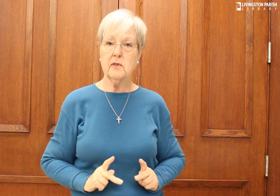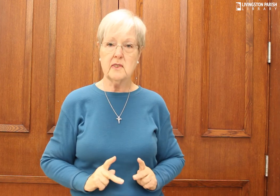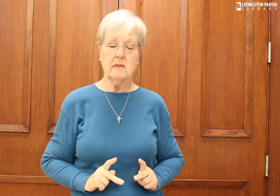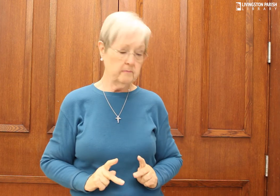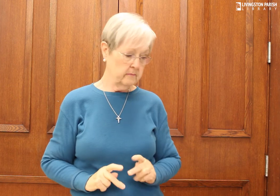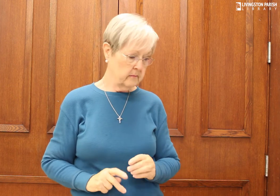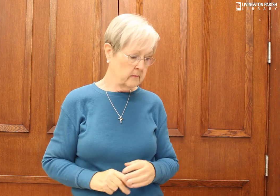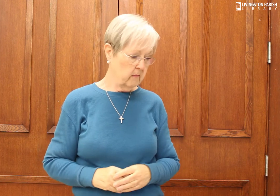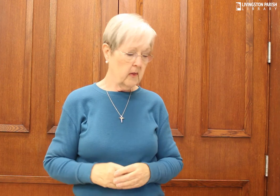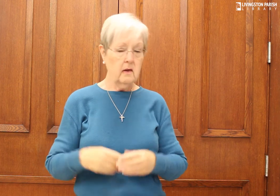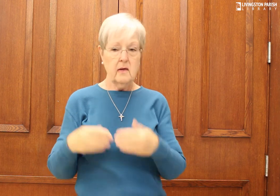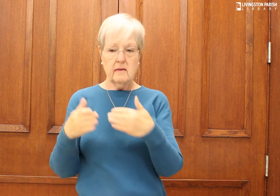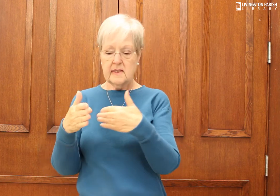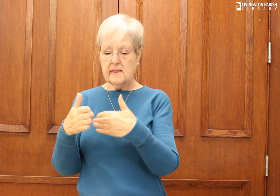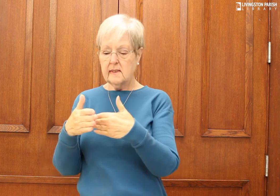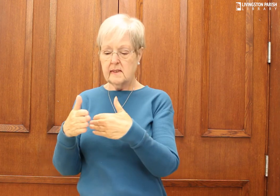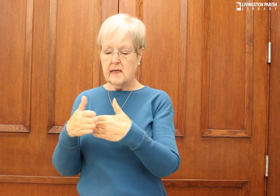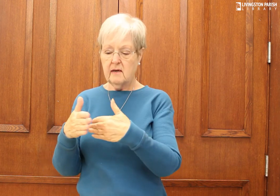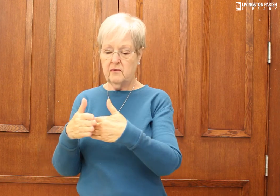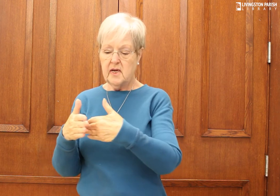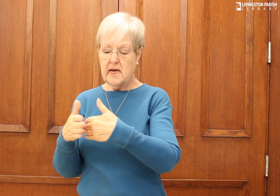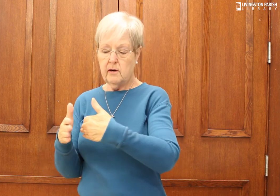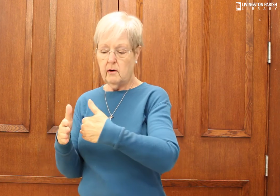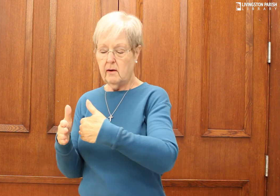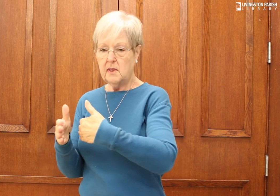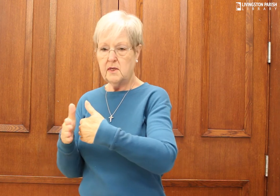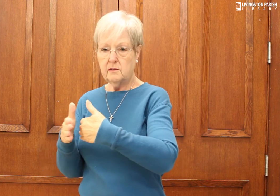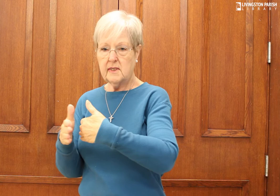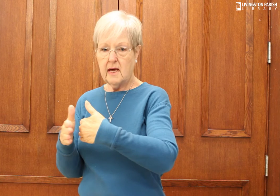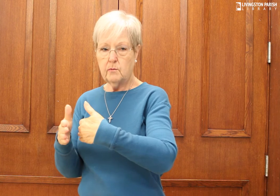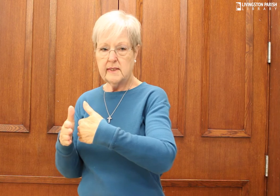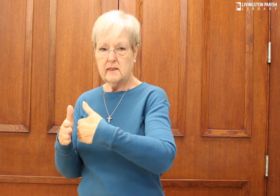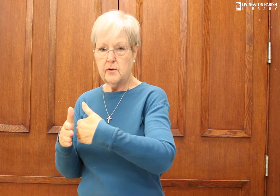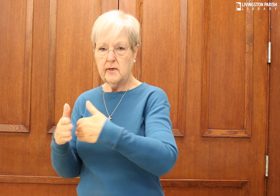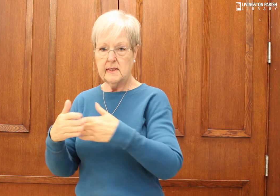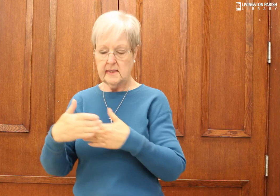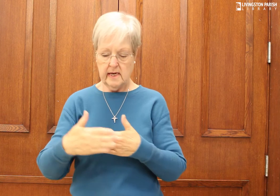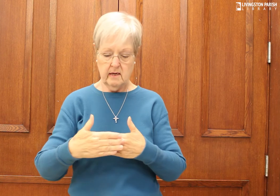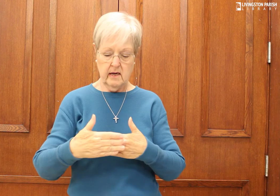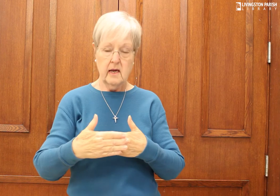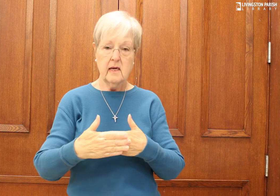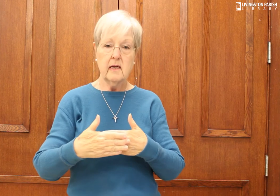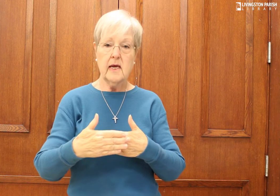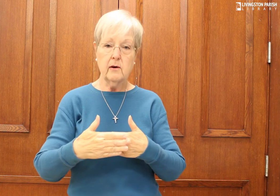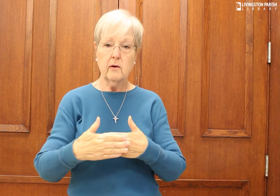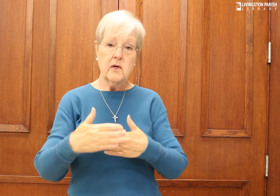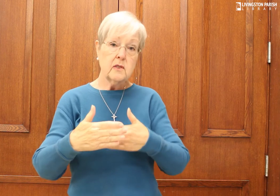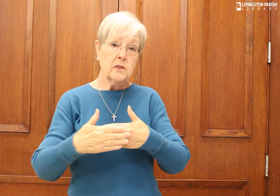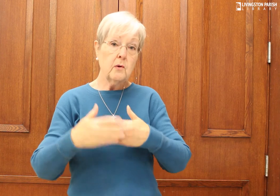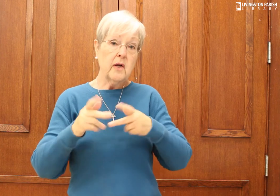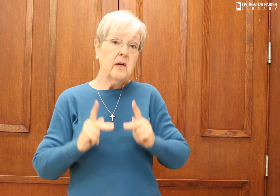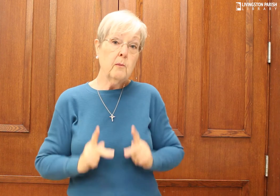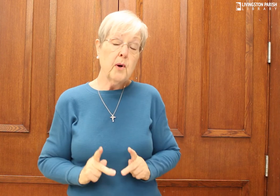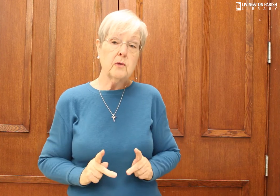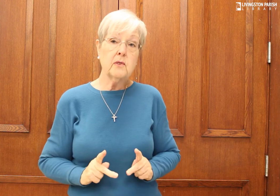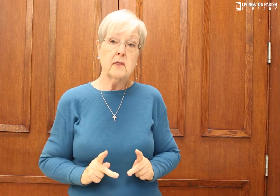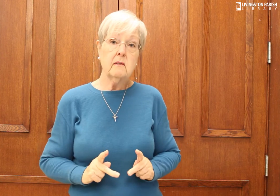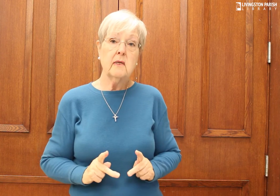person. This is the sign for near. I'm going to turn sideways so you can see it. Near. So a near person is